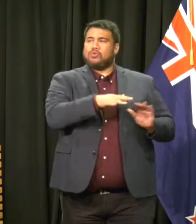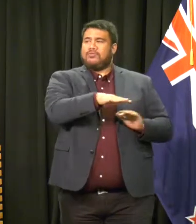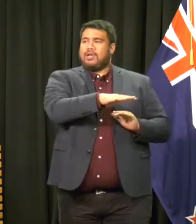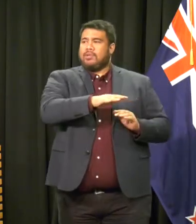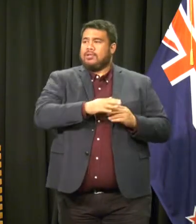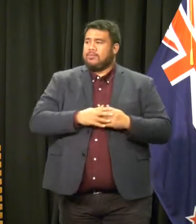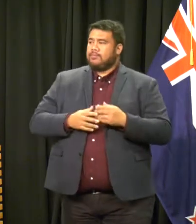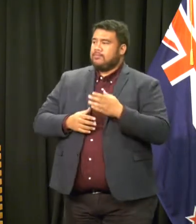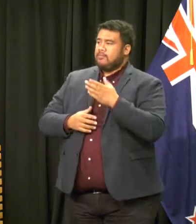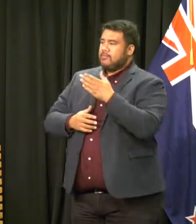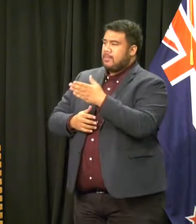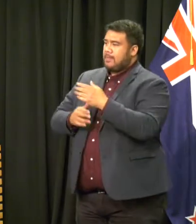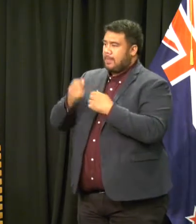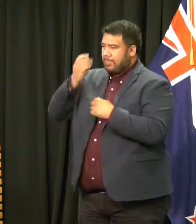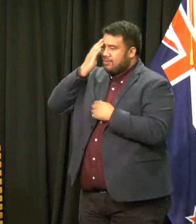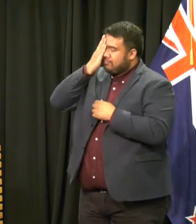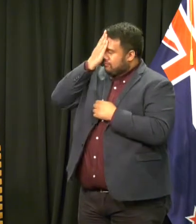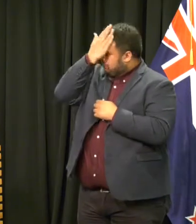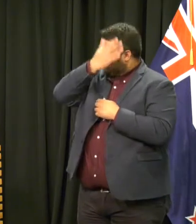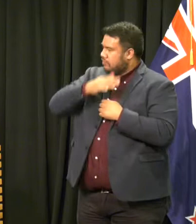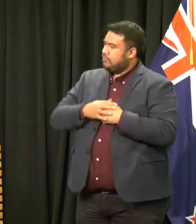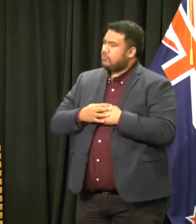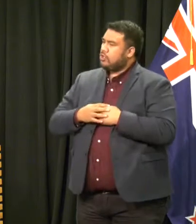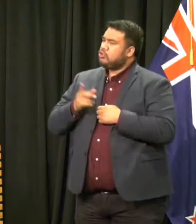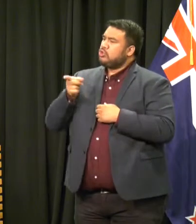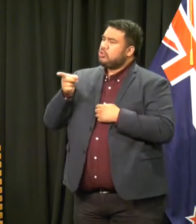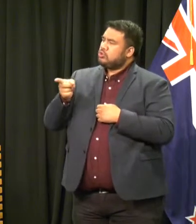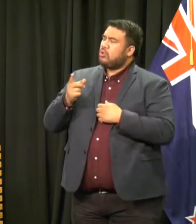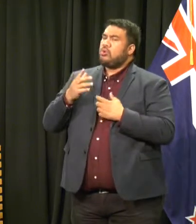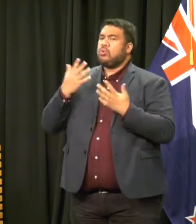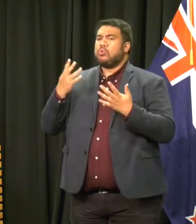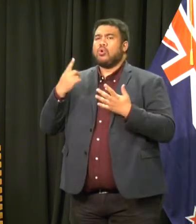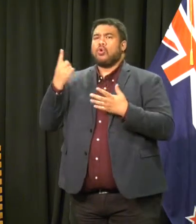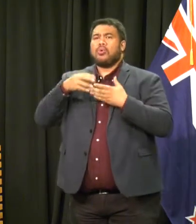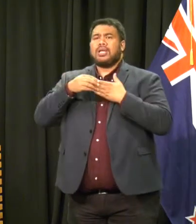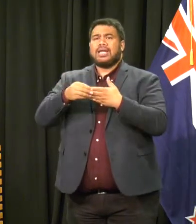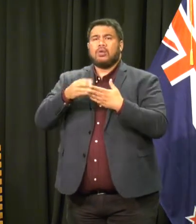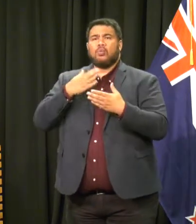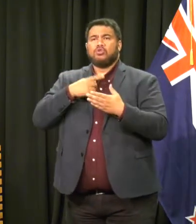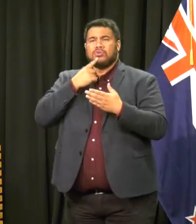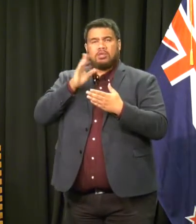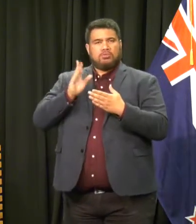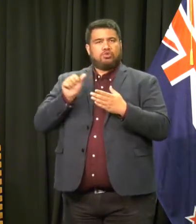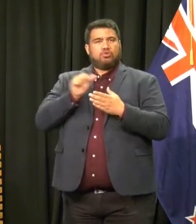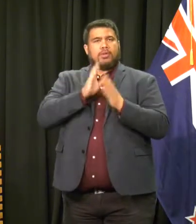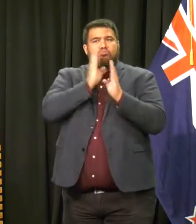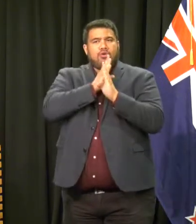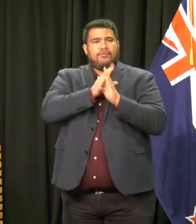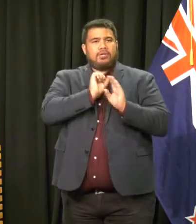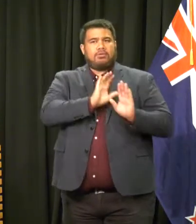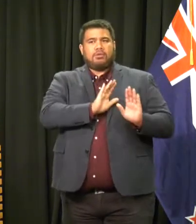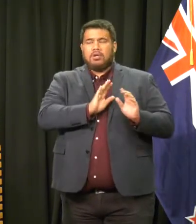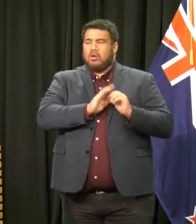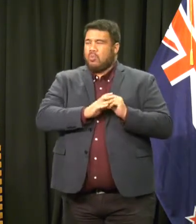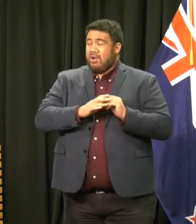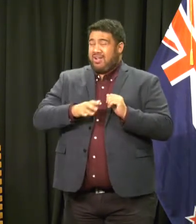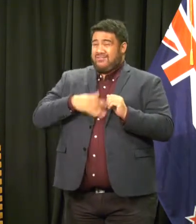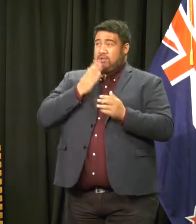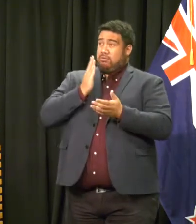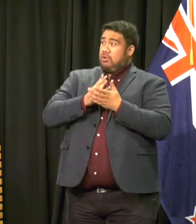as a private affair? There was certainly, seemed to me to be something that just